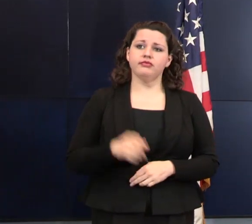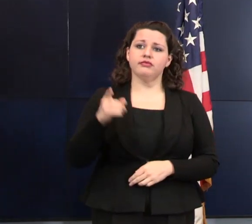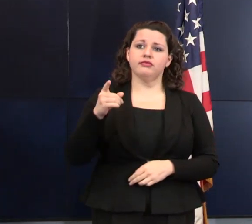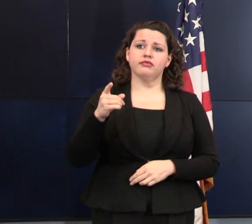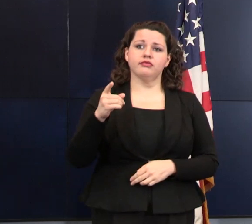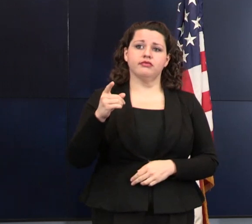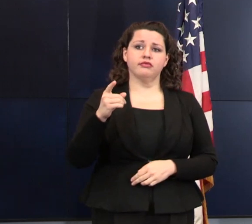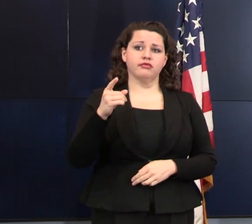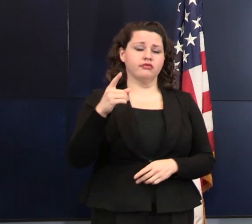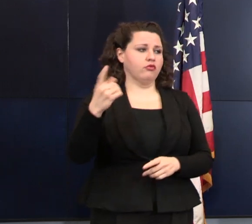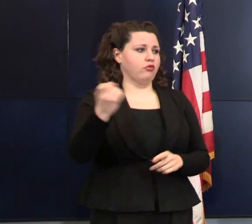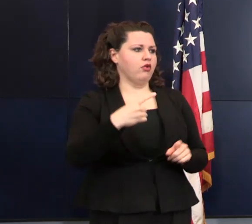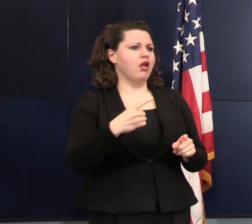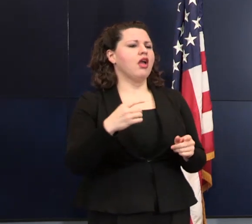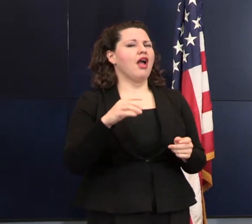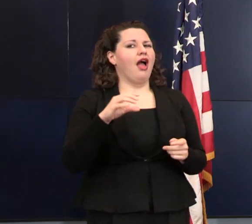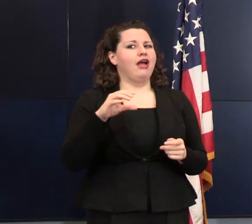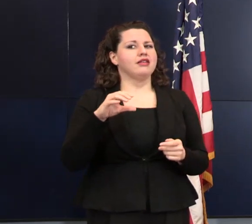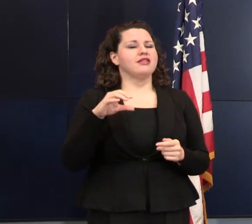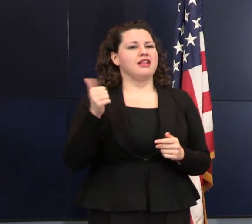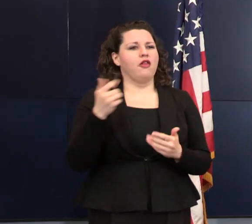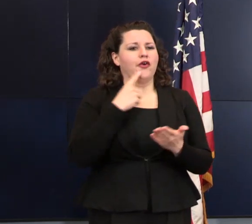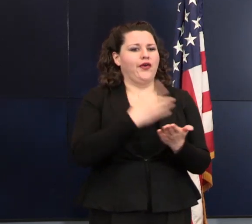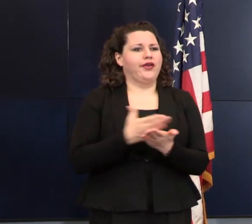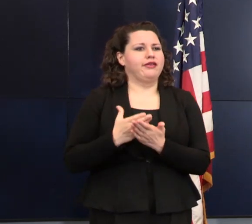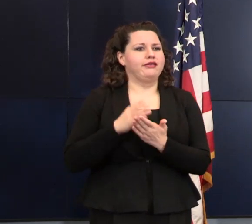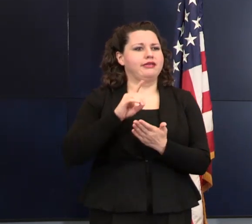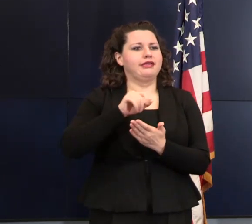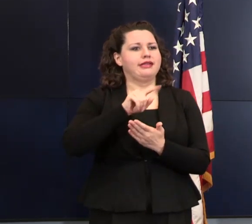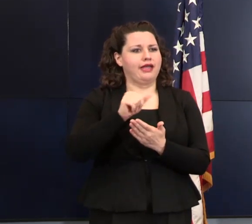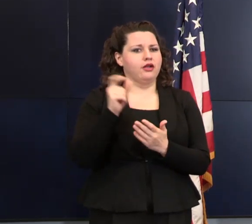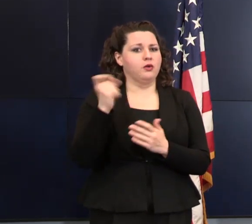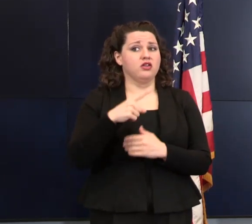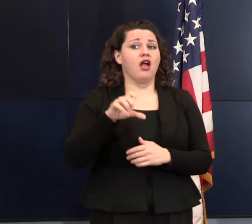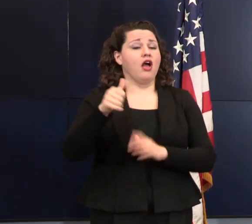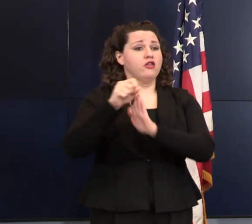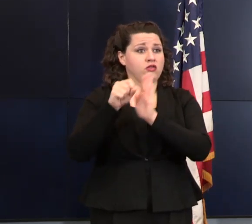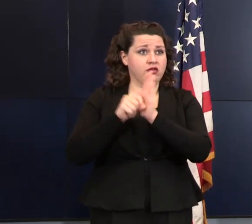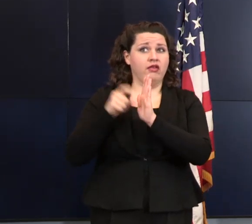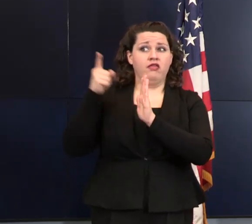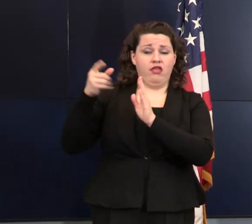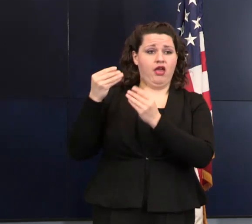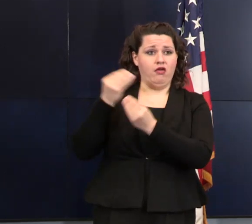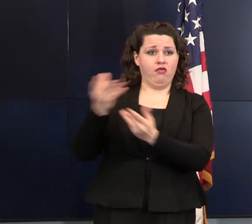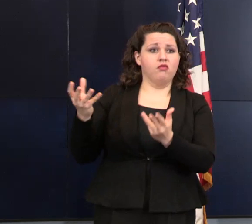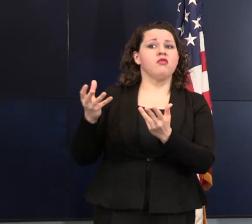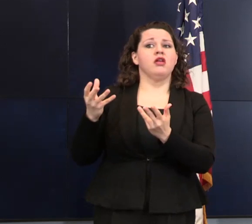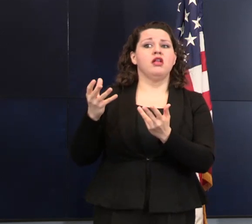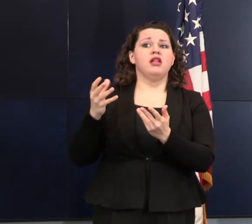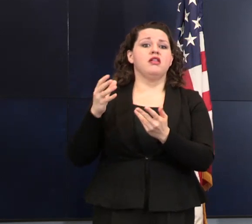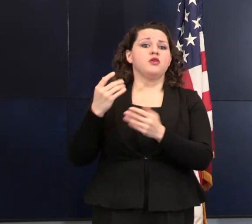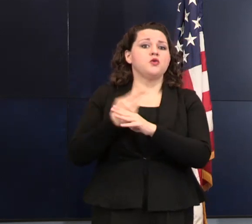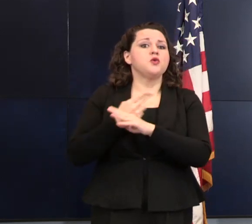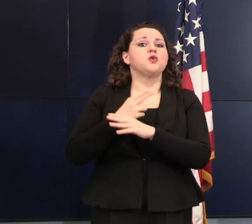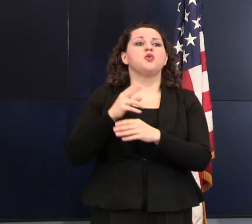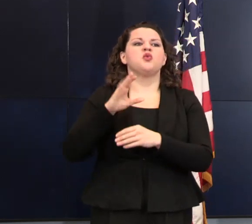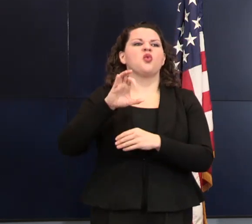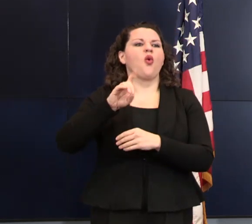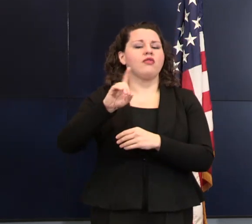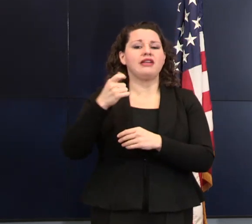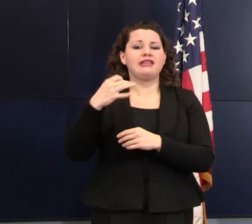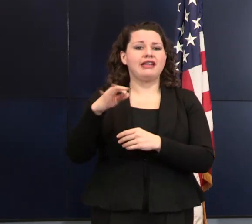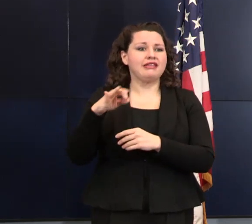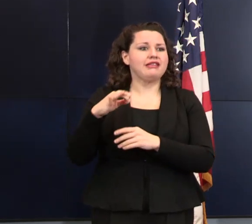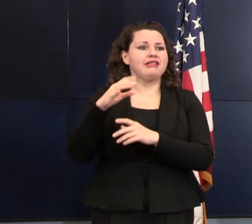Governor, actually another data question. Other states have released broken down COVID-19 cases by race, released